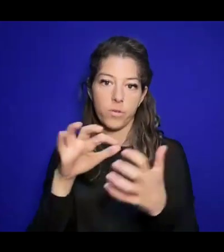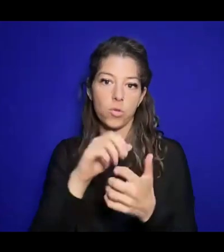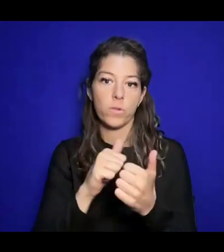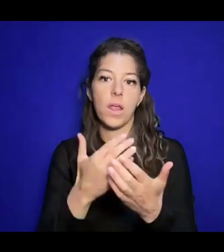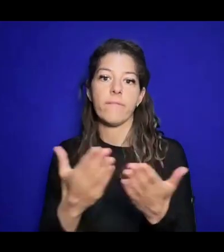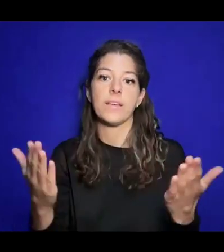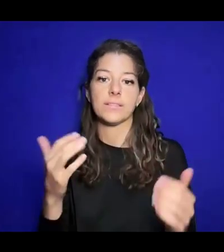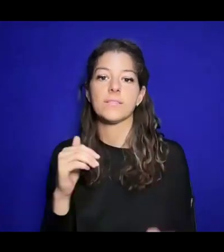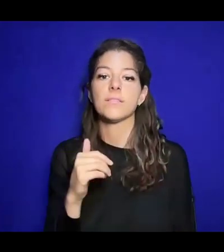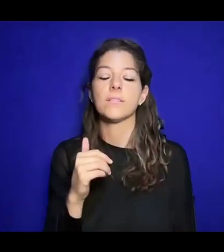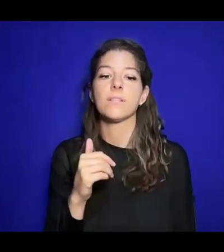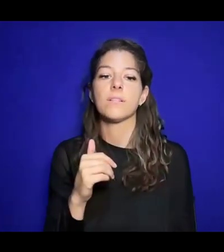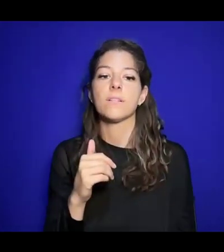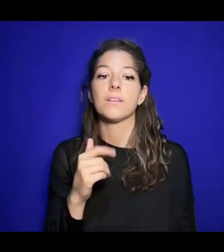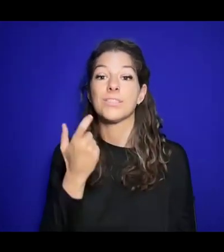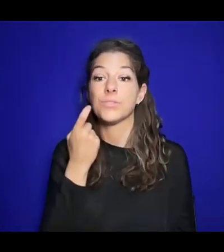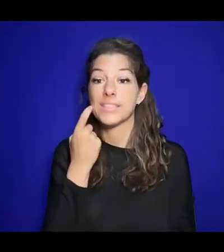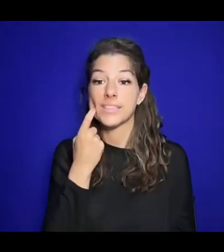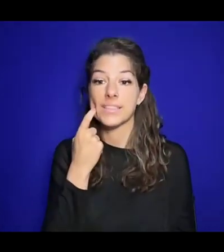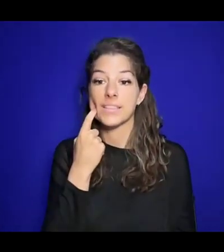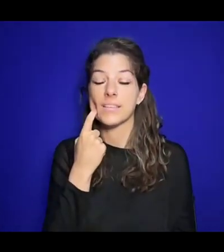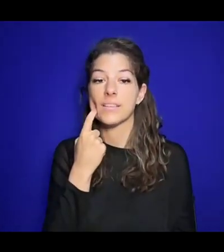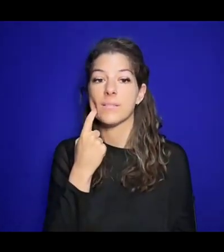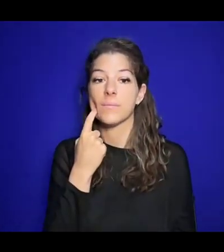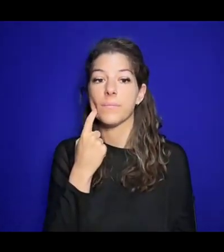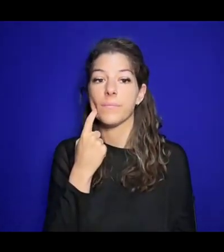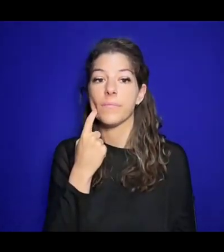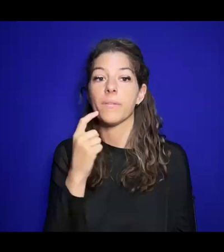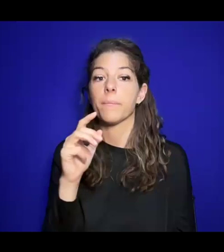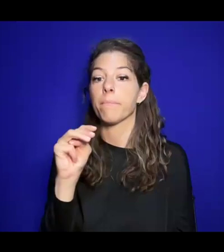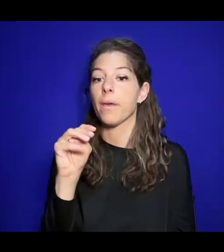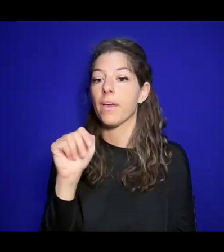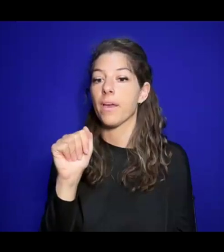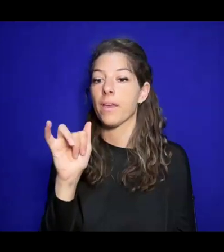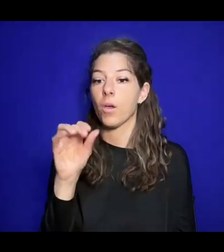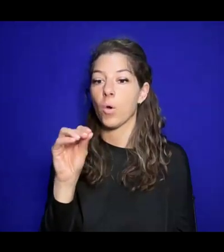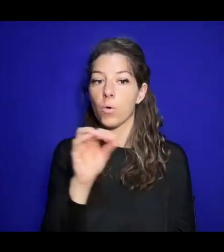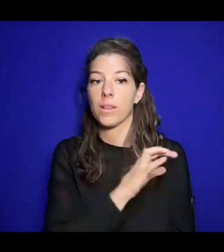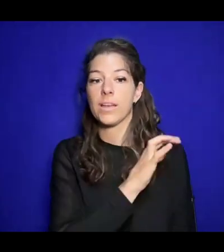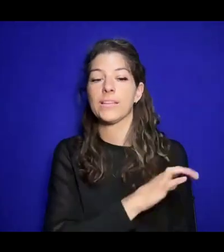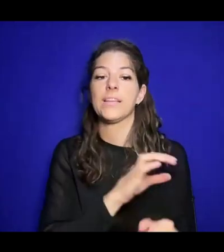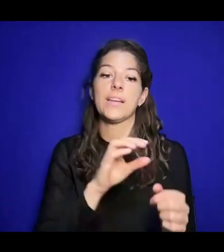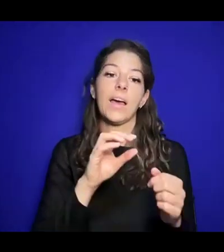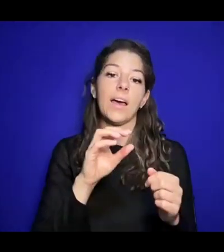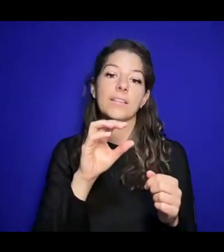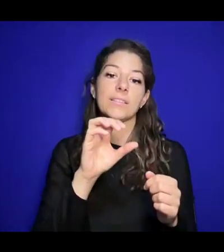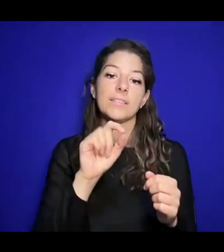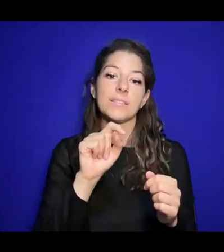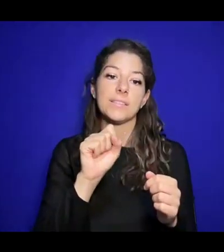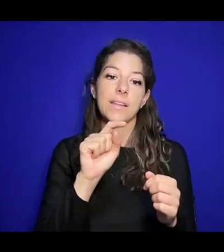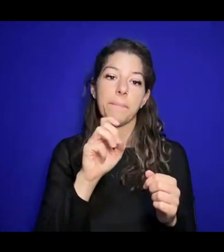of things. Well, just recently, Mayo Clinic did a stem cell transplant in